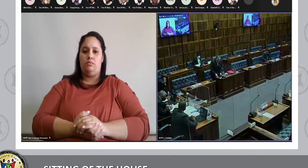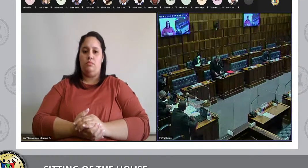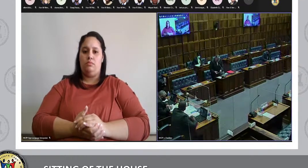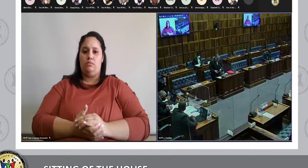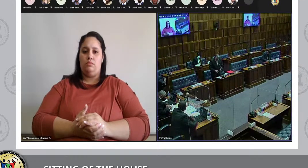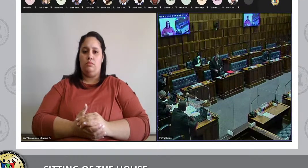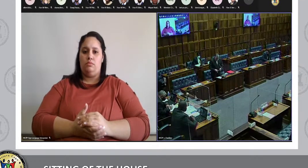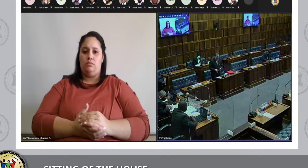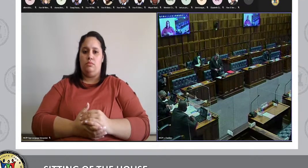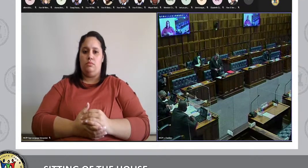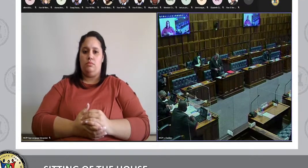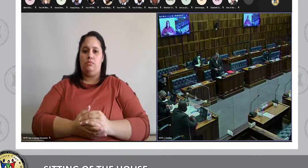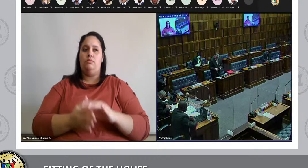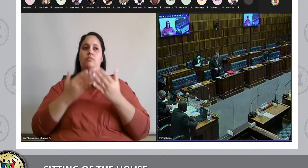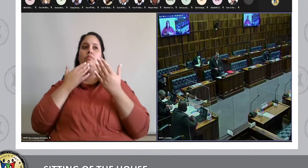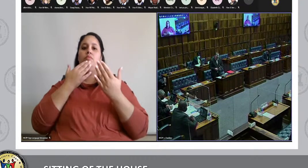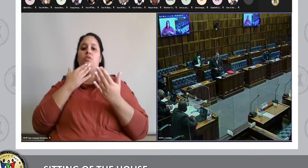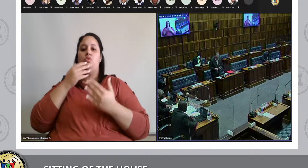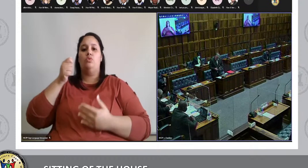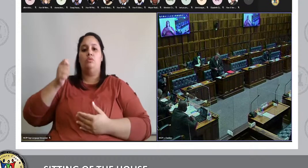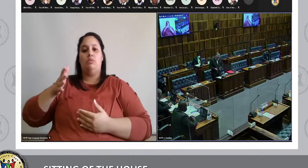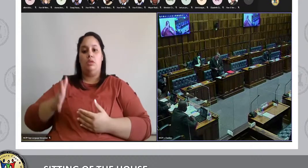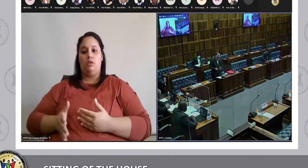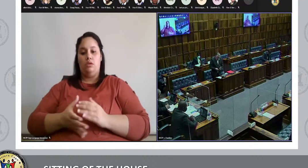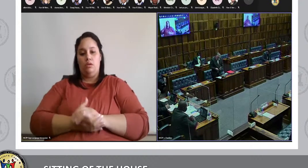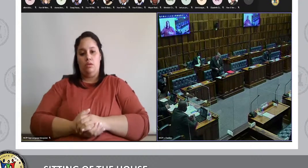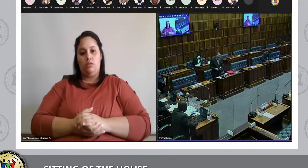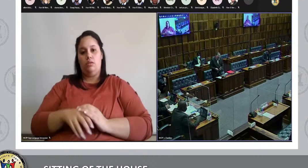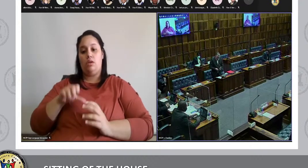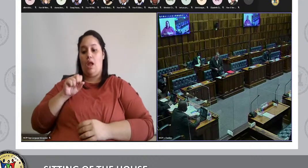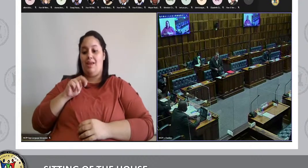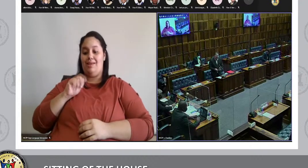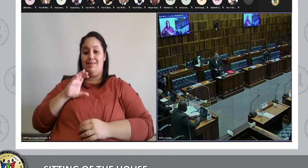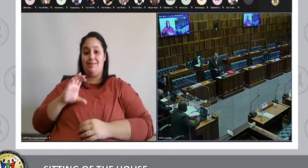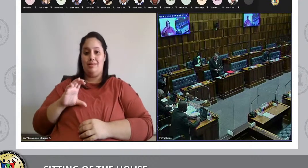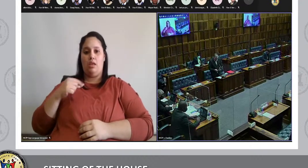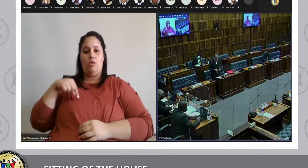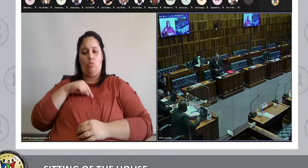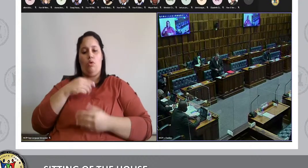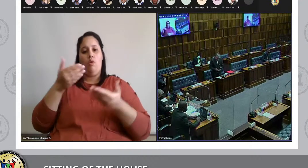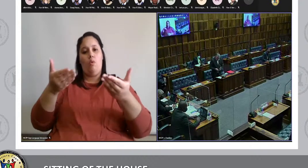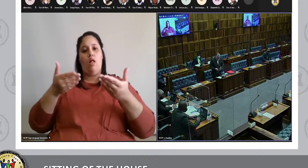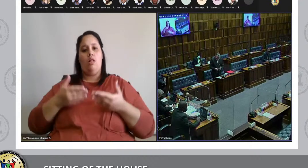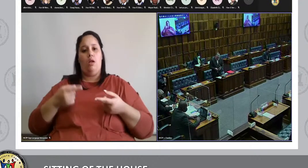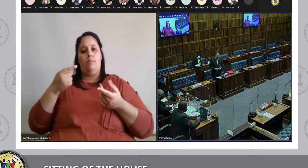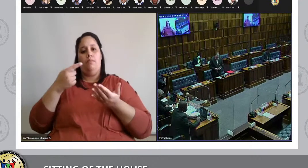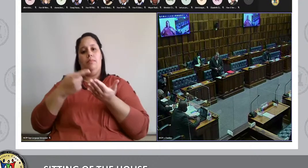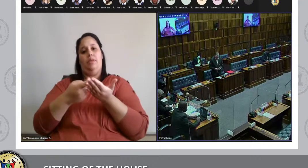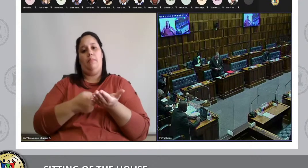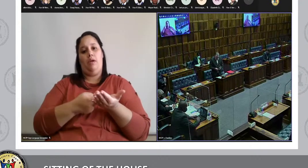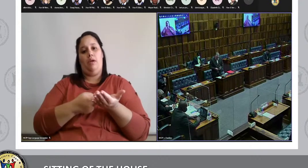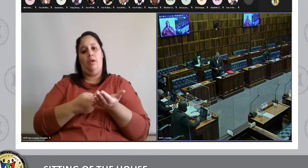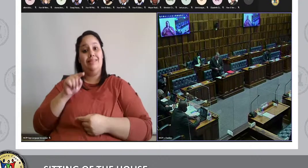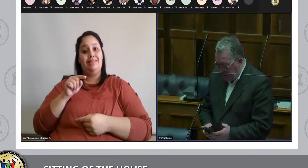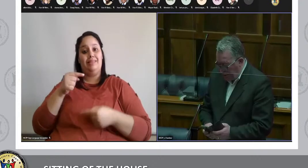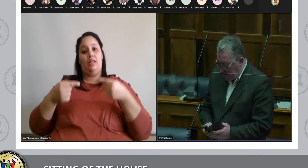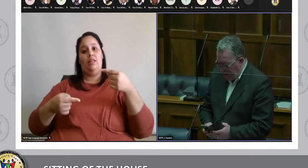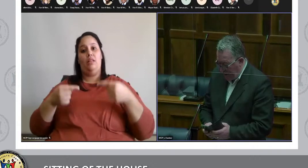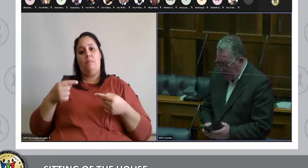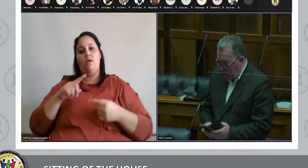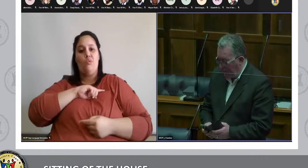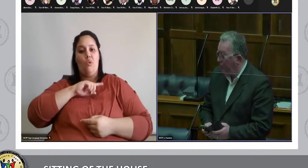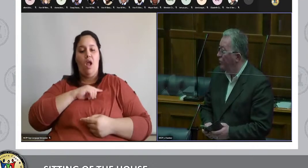Thank you very much, Speaker. The ANC welcomes this debate today on the state of the